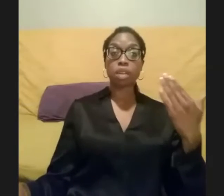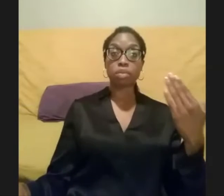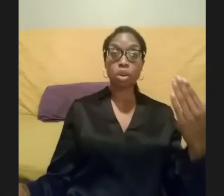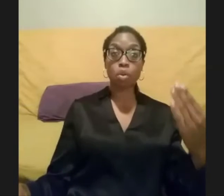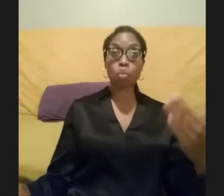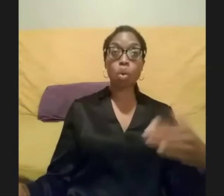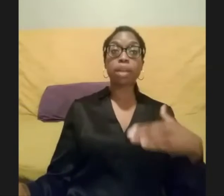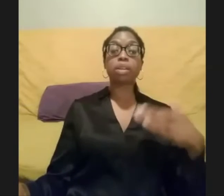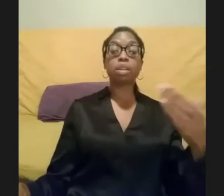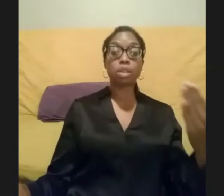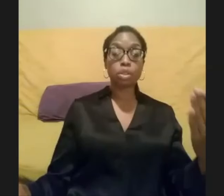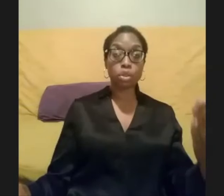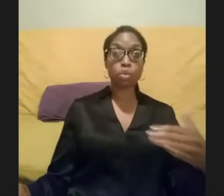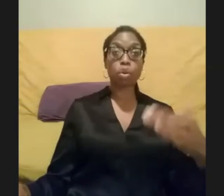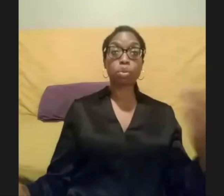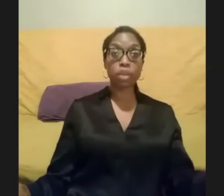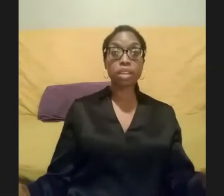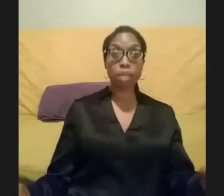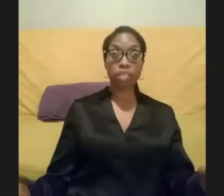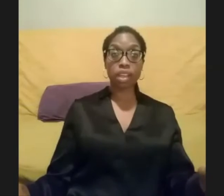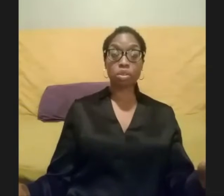sometimes 1, 2, or 3 types of cancers within